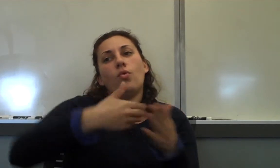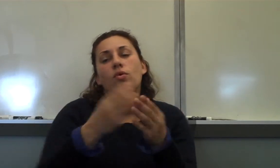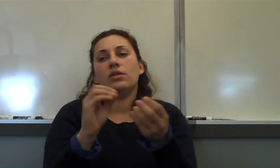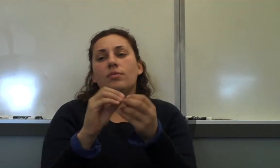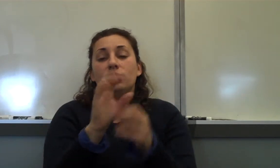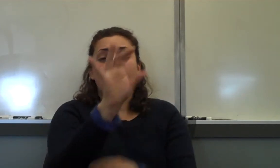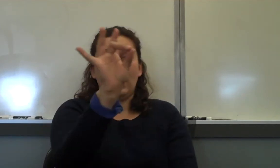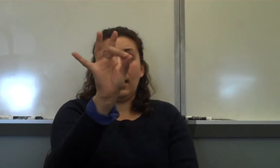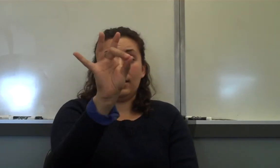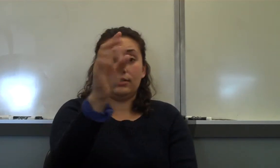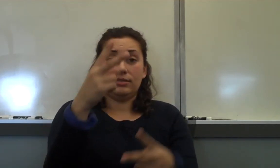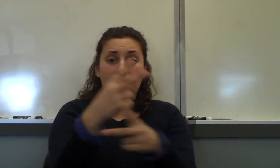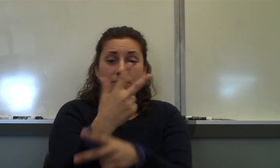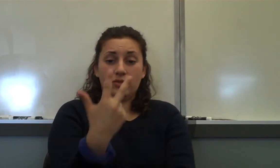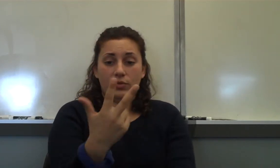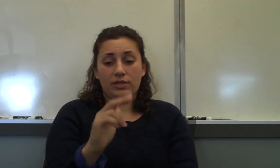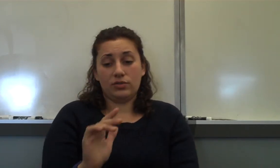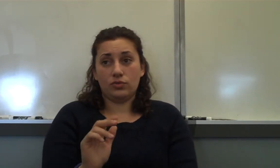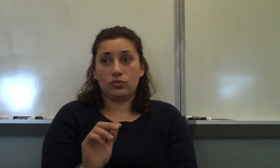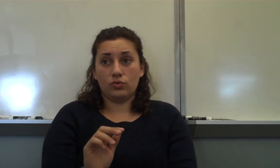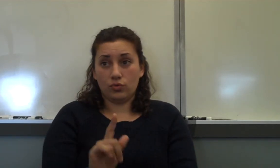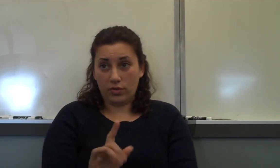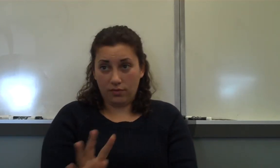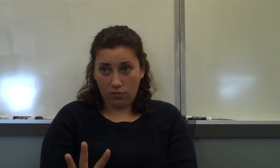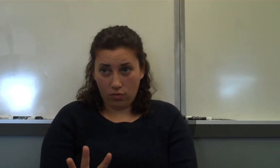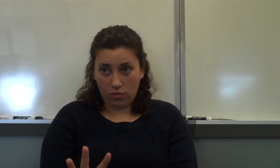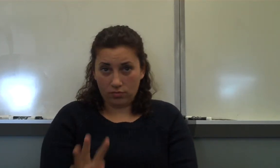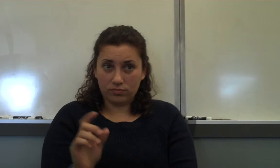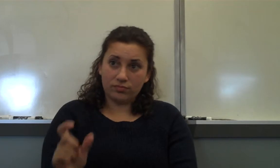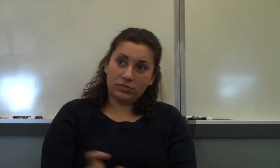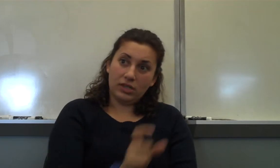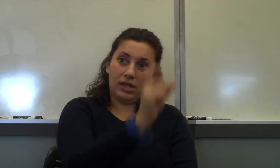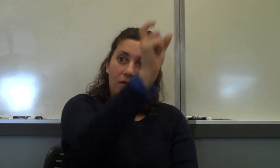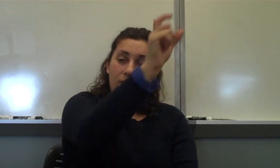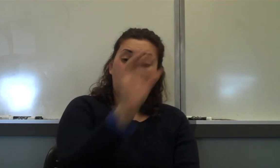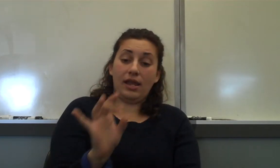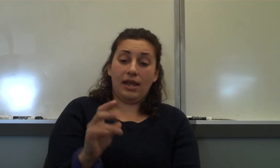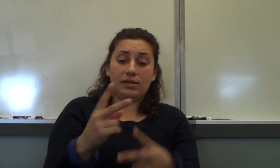3, 24, carrying 8 times 9. 81.